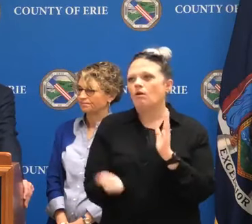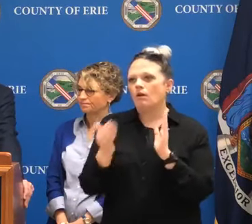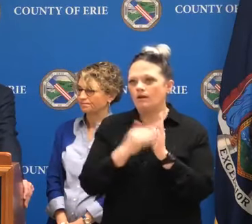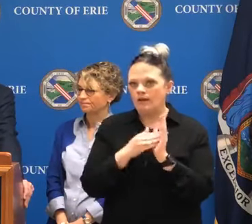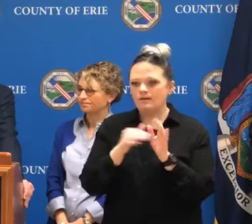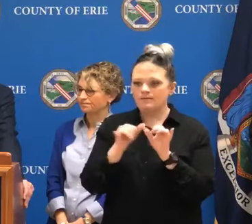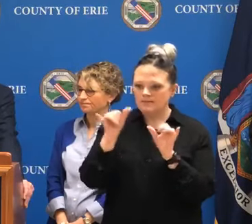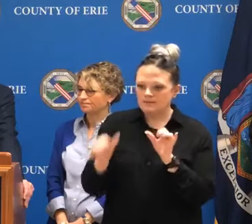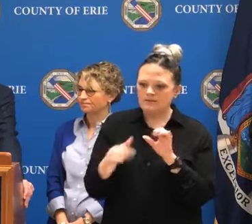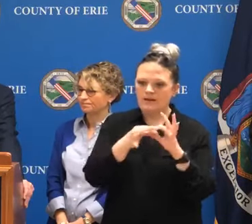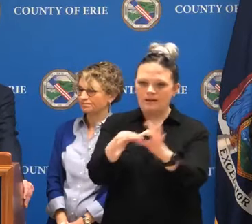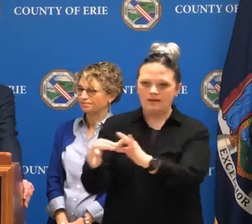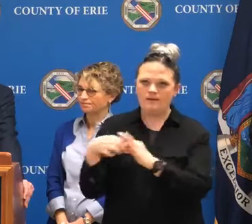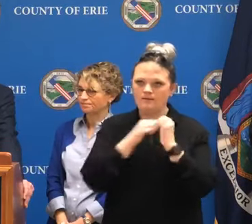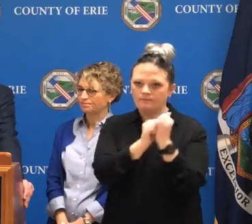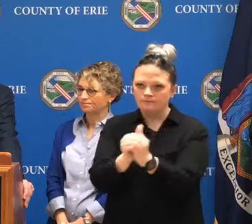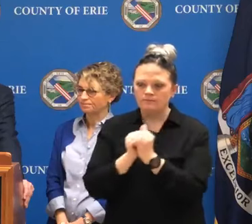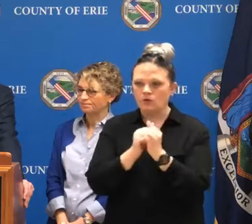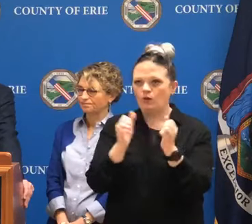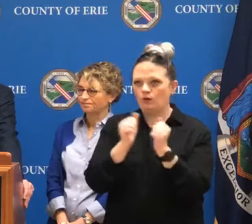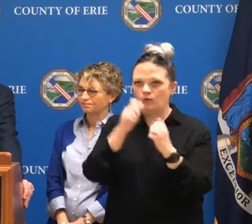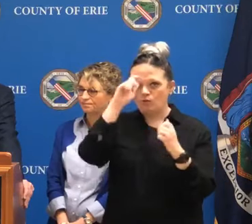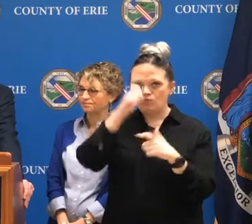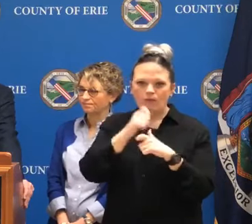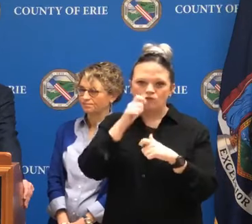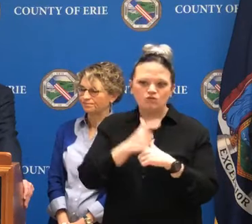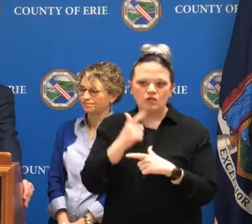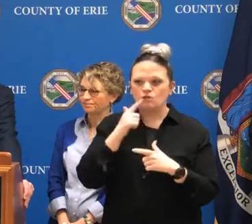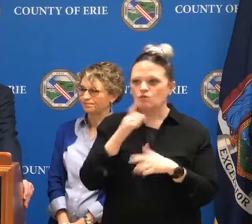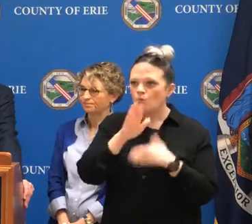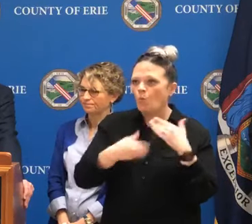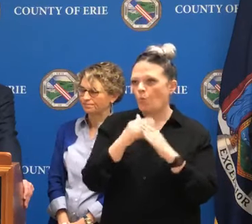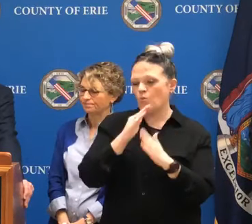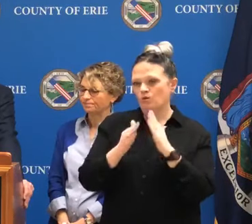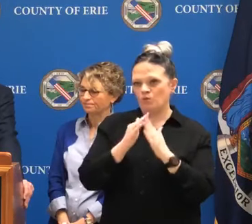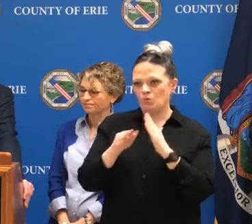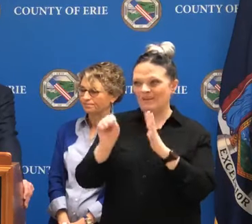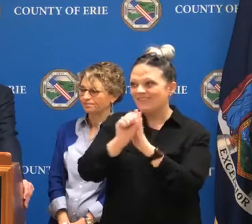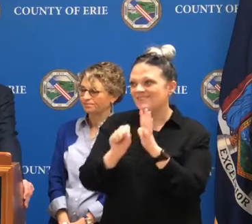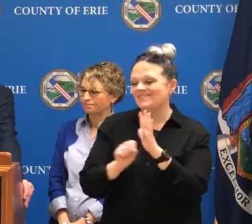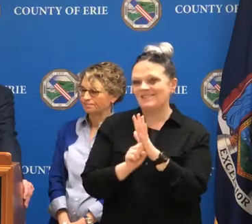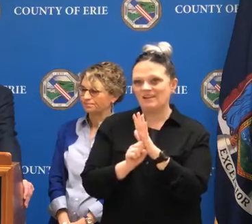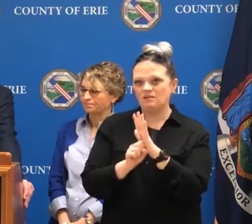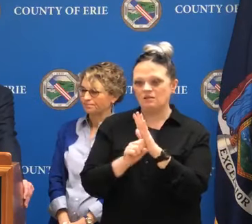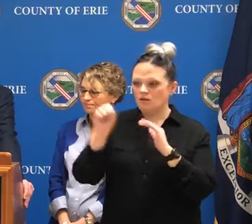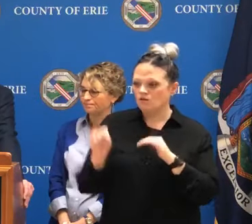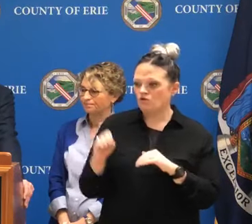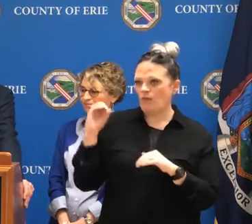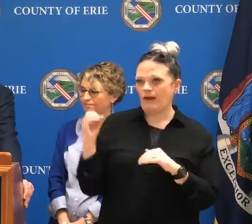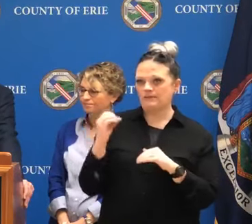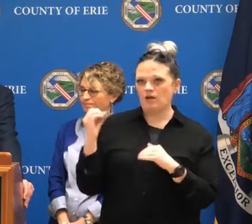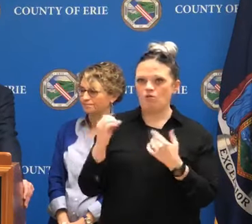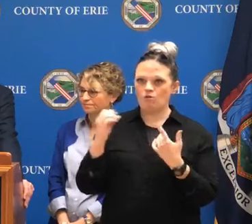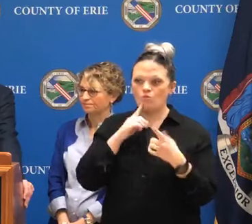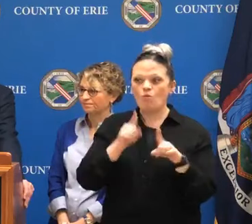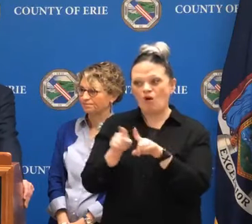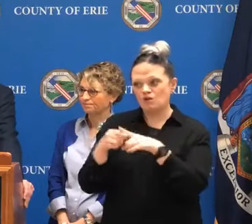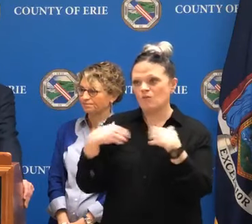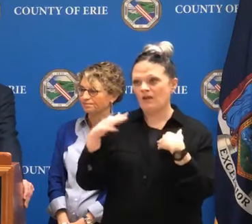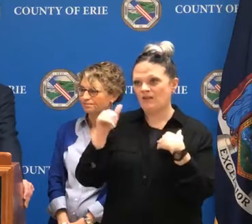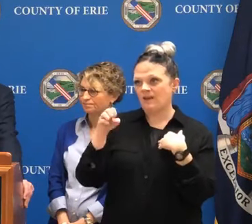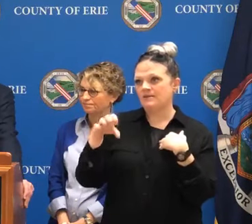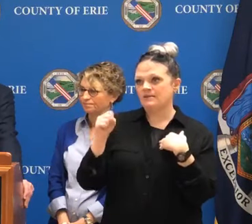united, be in solidarity with your brothers and sisters in the greater community, in the state, in Southern Ontario, who also have cases as